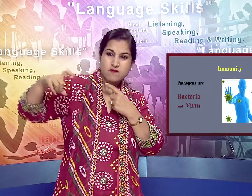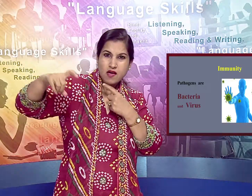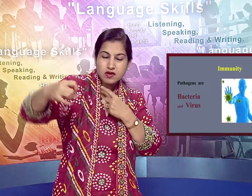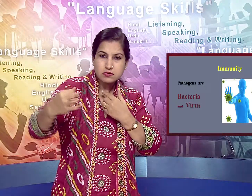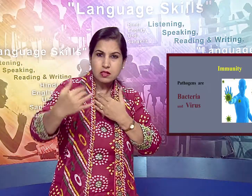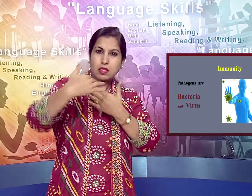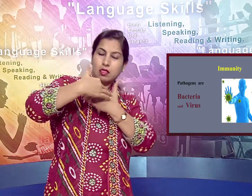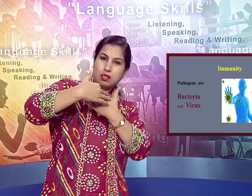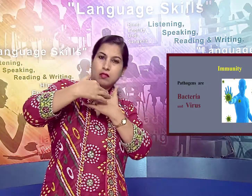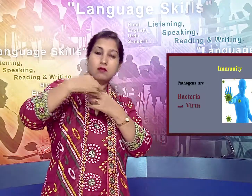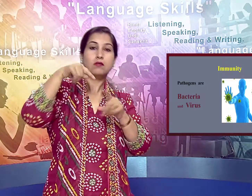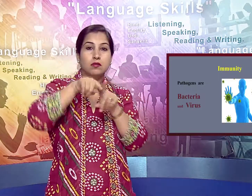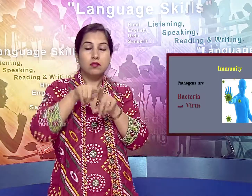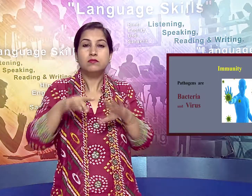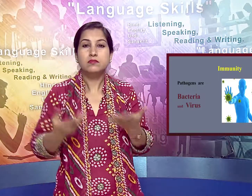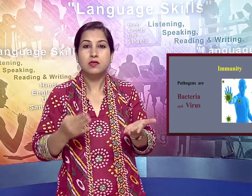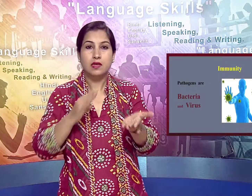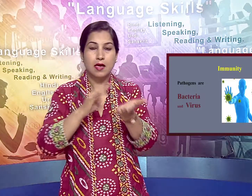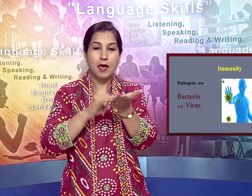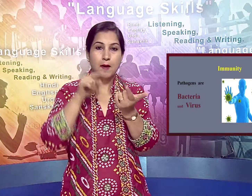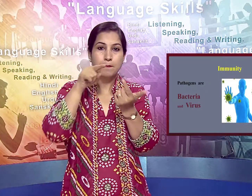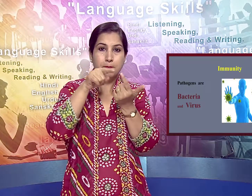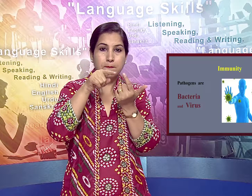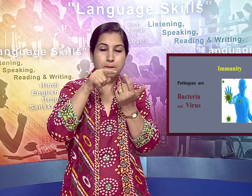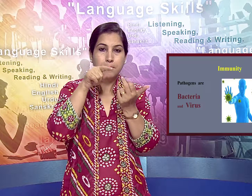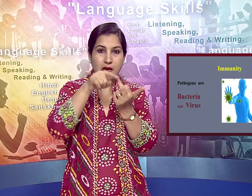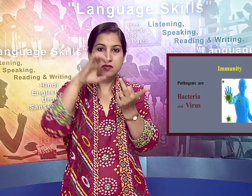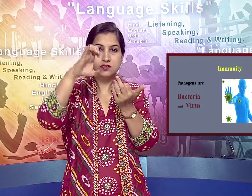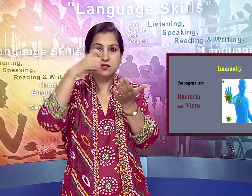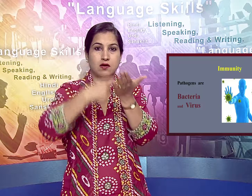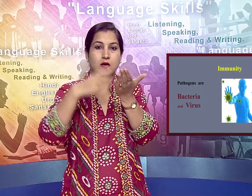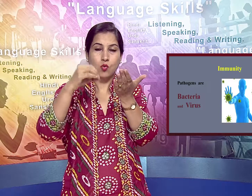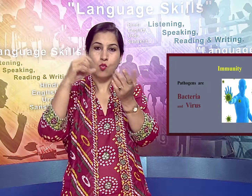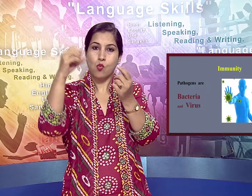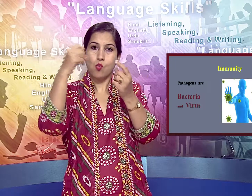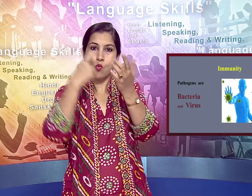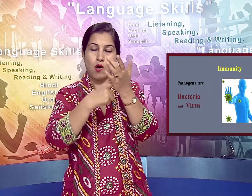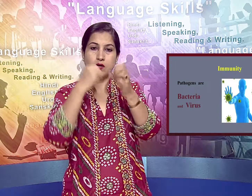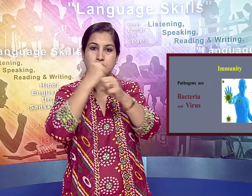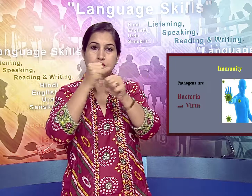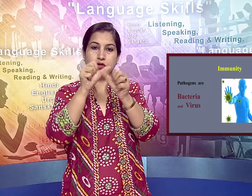microorganisms are known as pathogens.